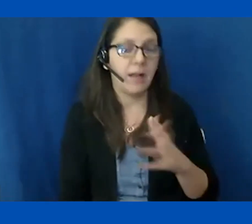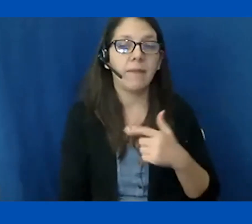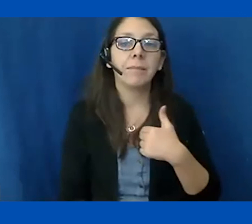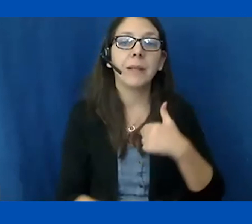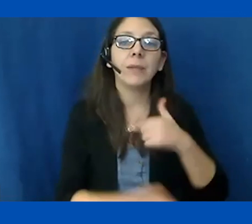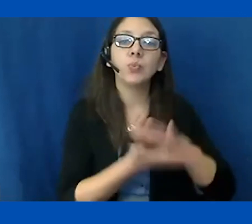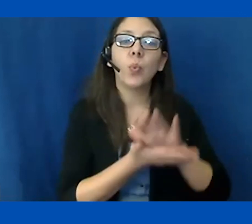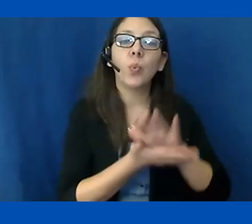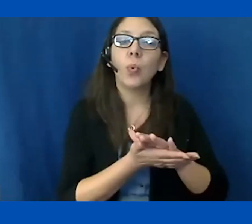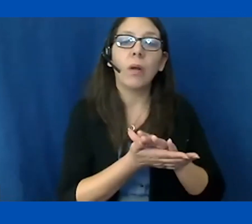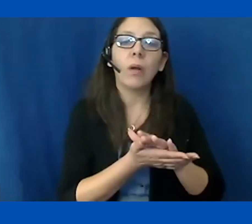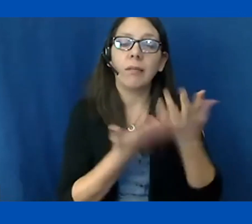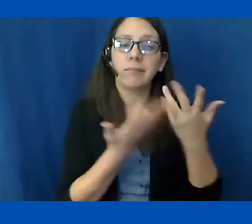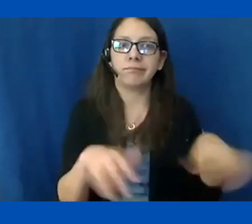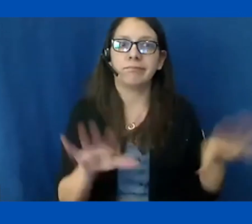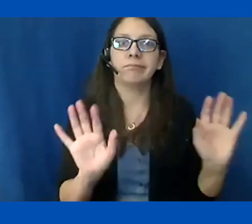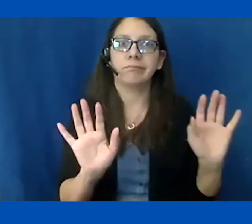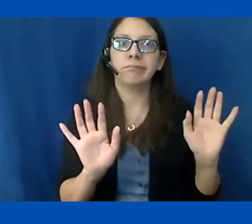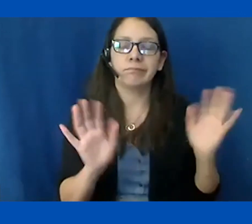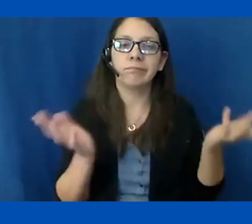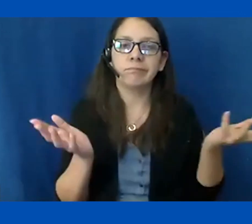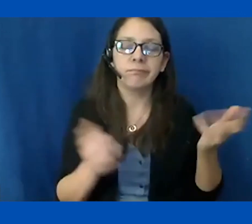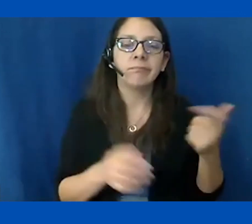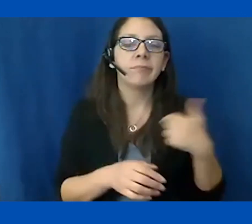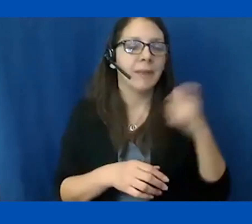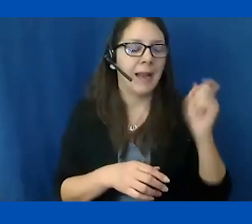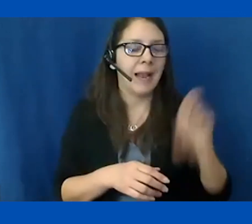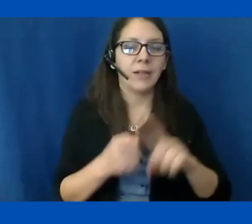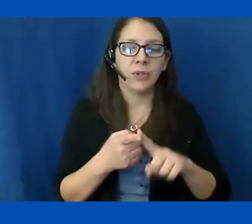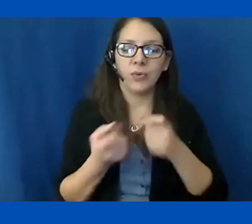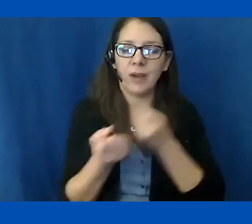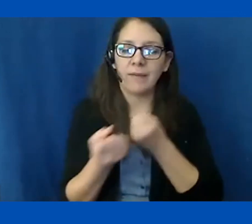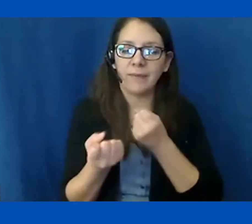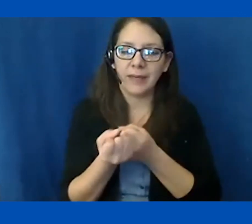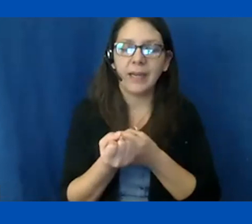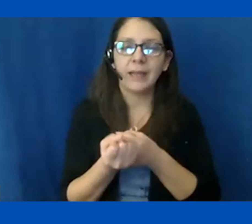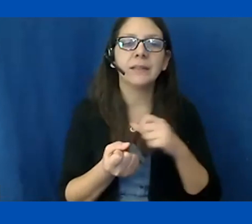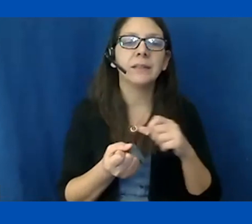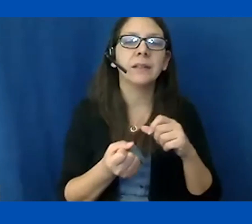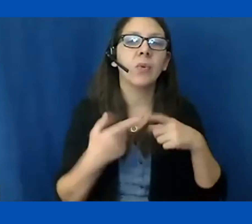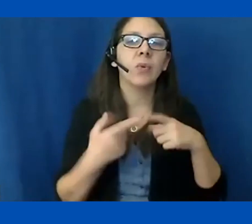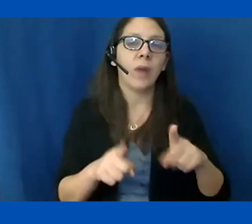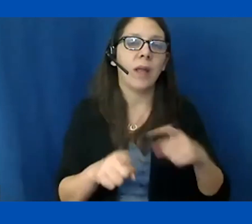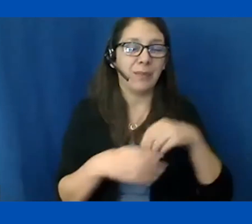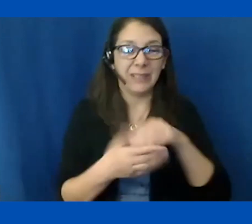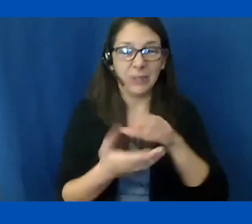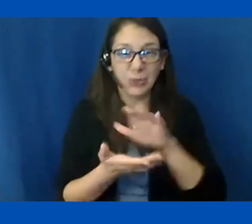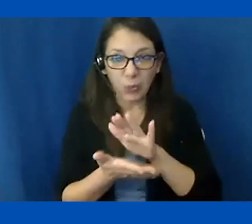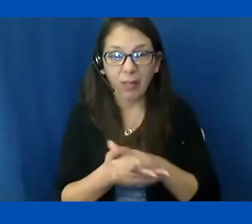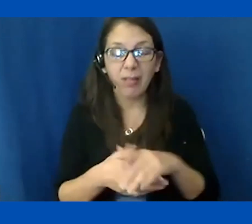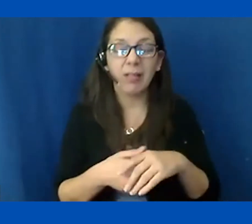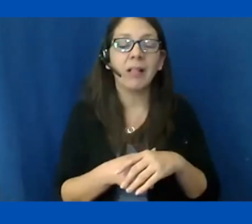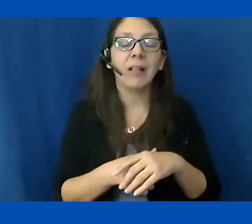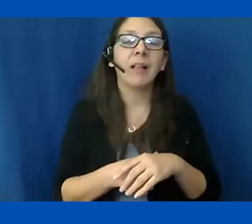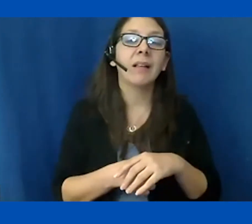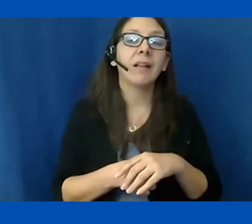do, a lot more straight up advocating when I was in school, when I was